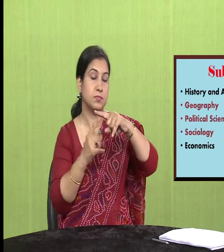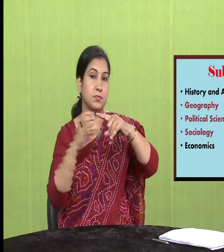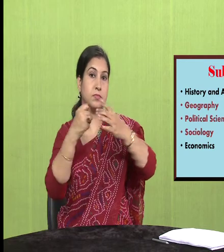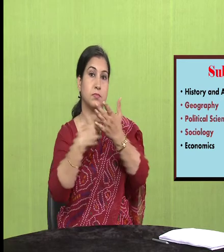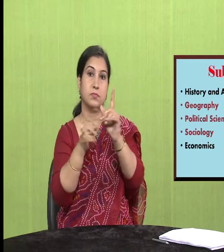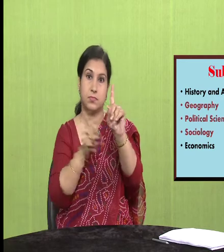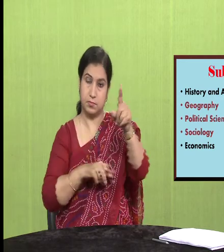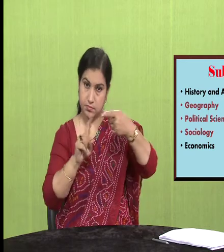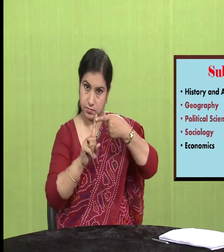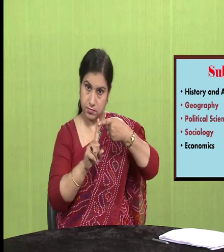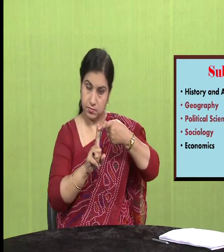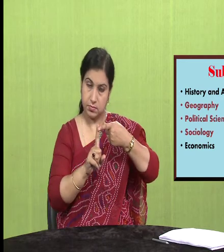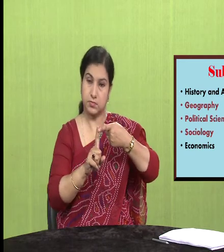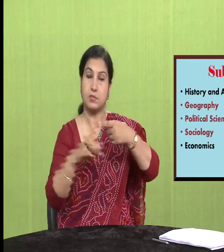and archaeology.